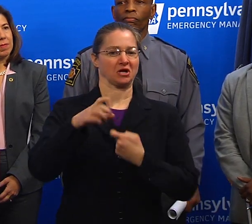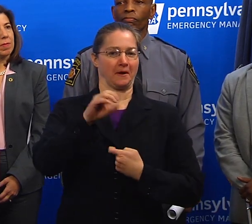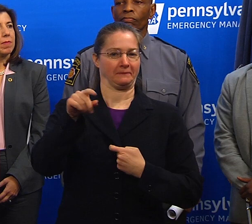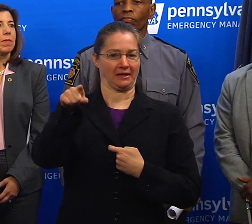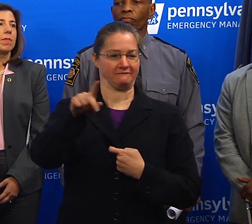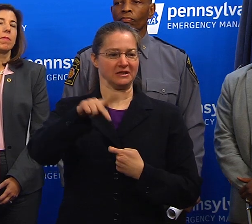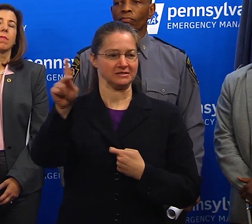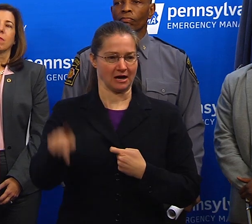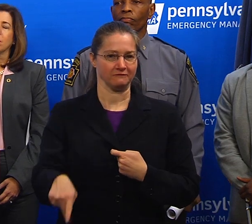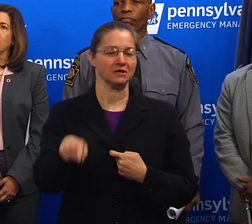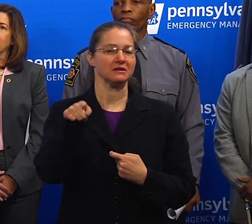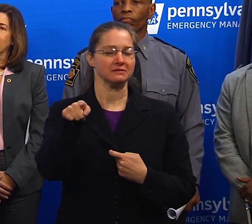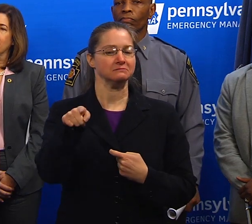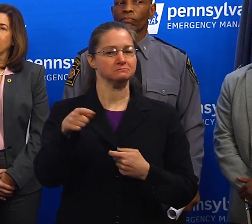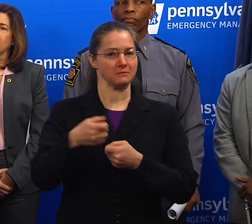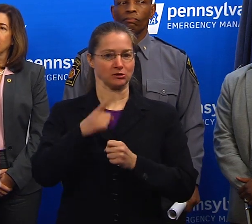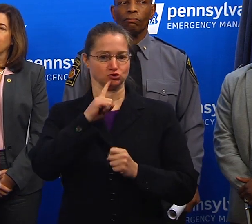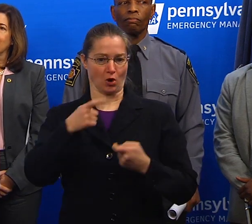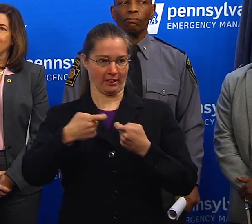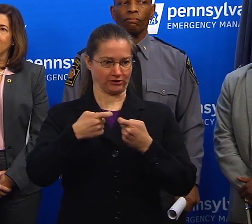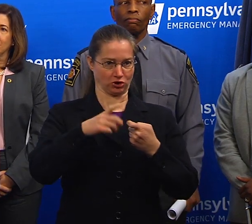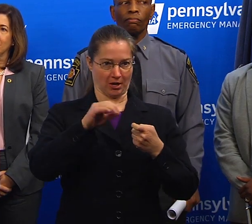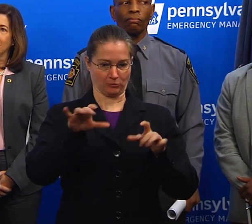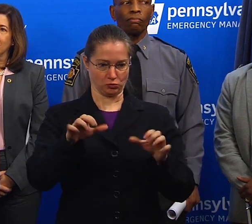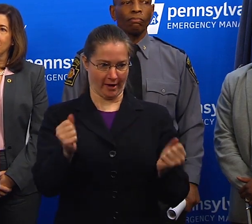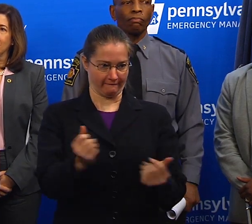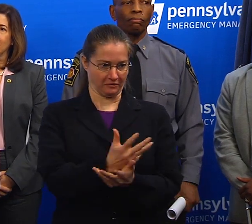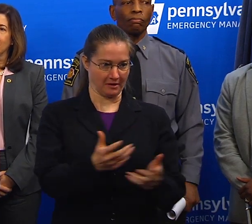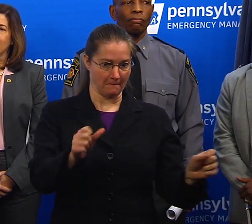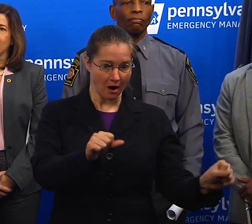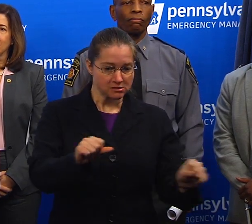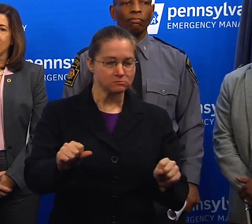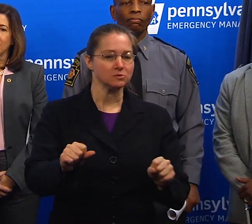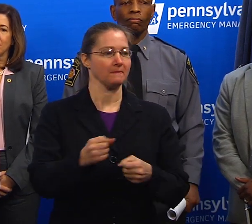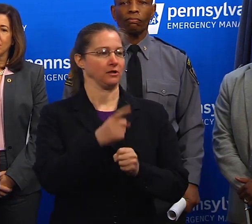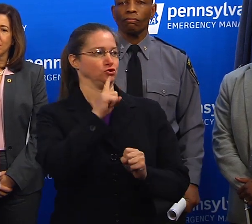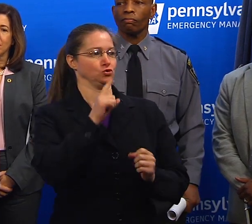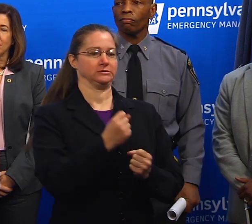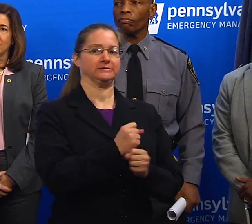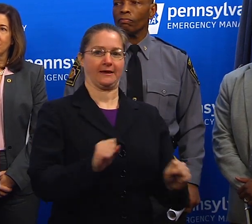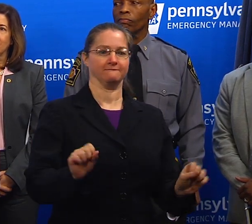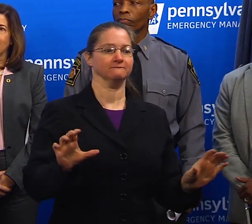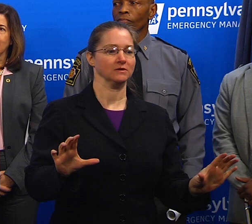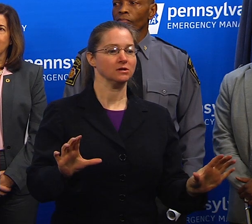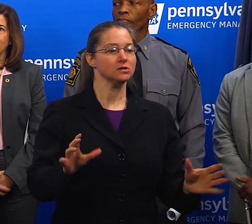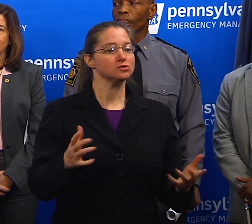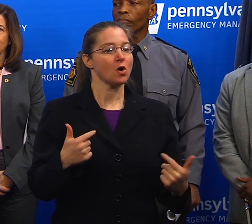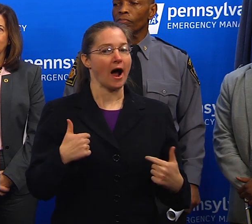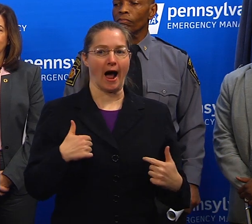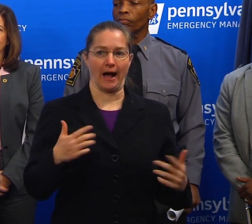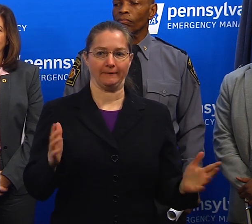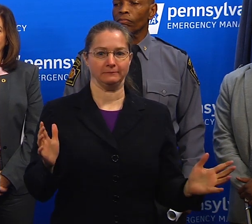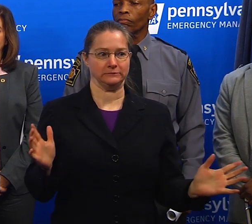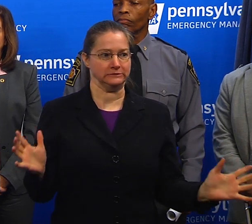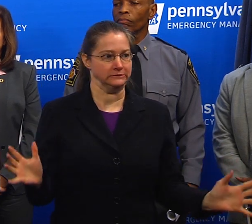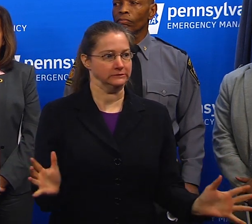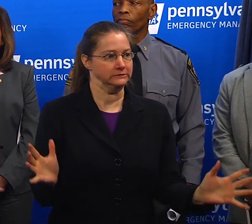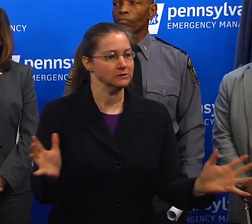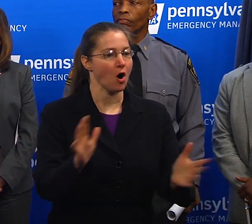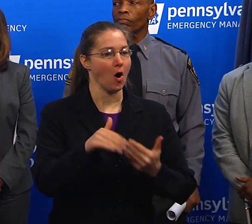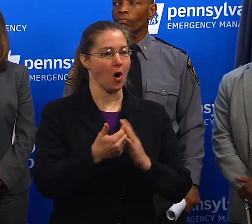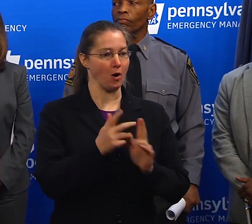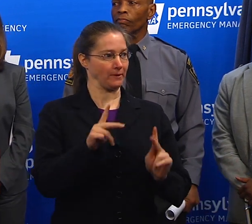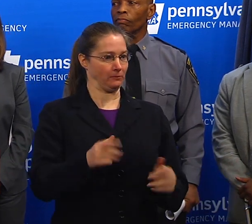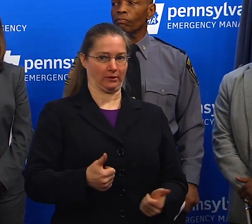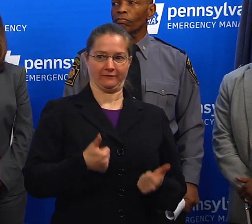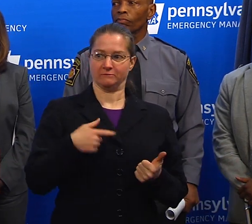are doing everything they can do to make sure that we're safe. So I'm urging all